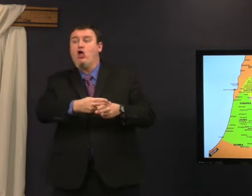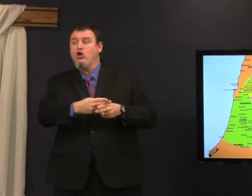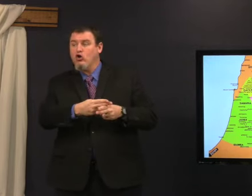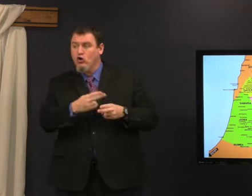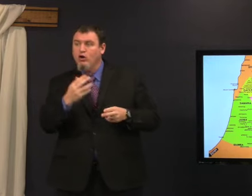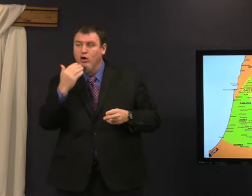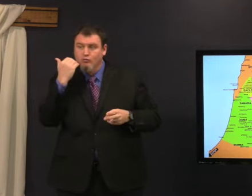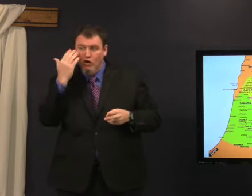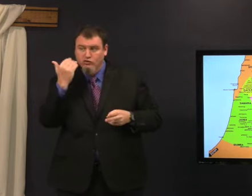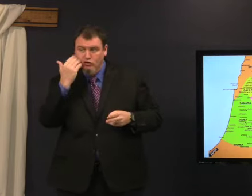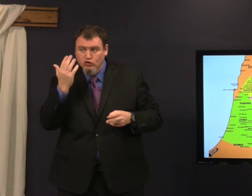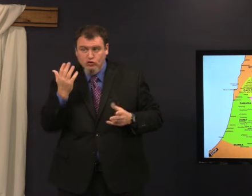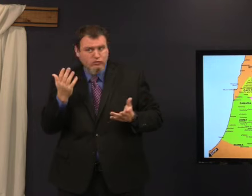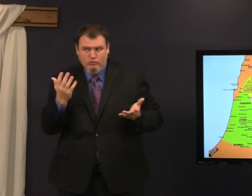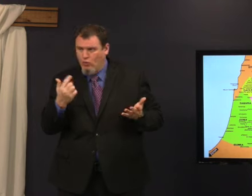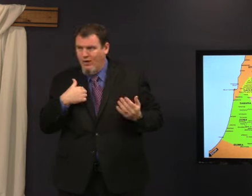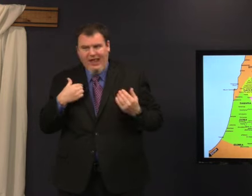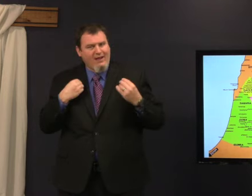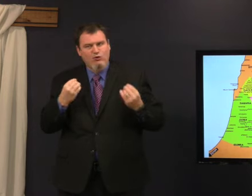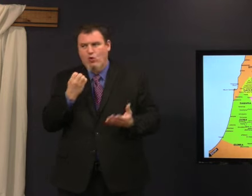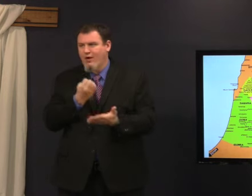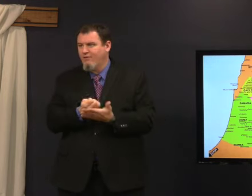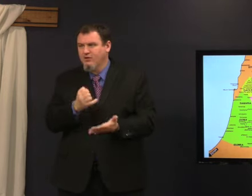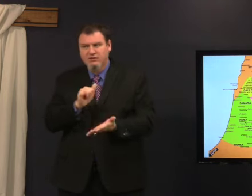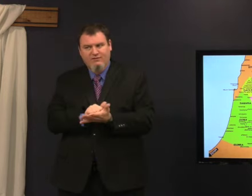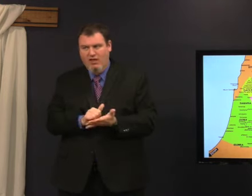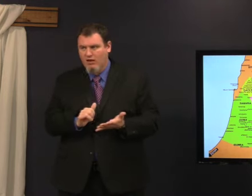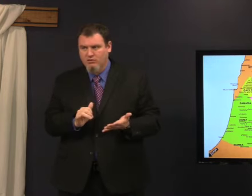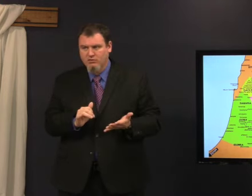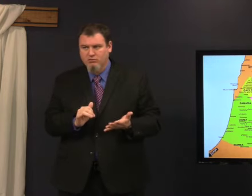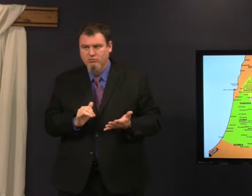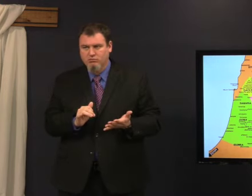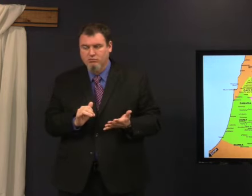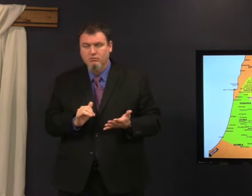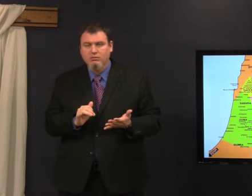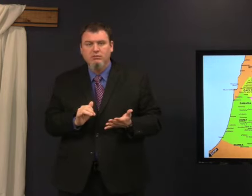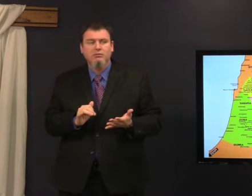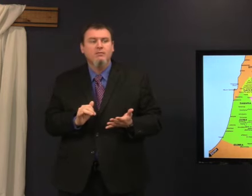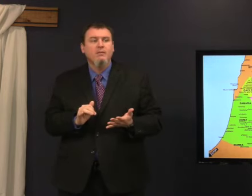And many people called her a prostitute. But we don't have any evidence of that.